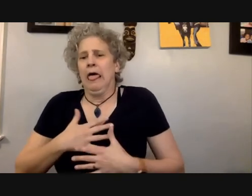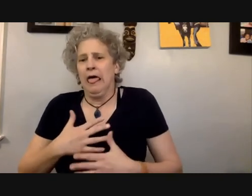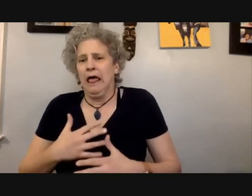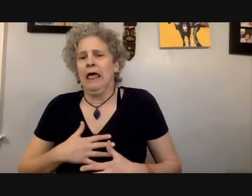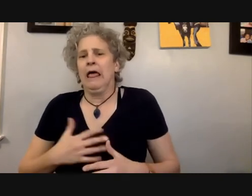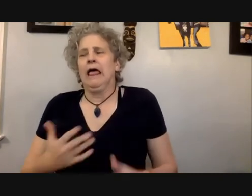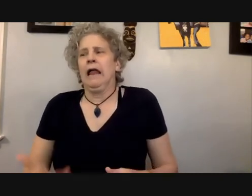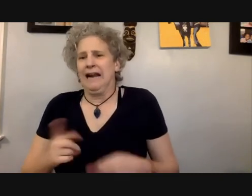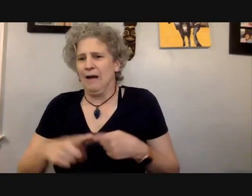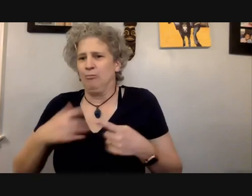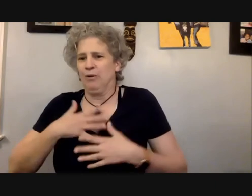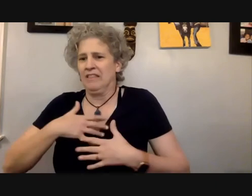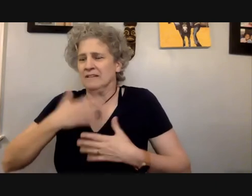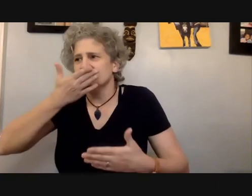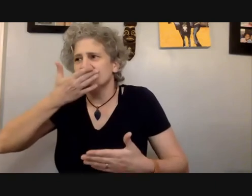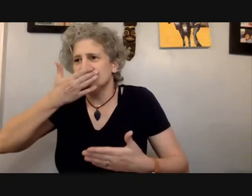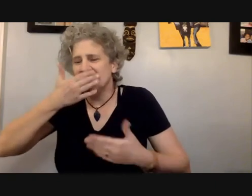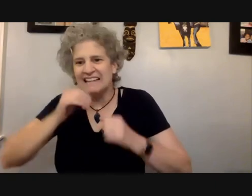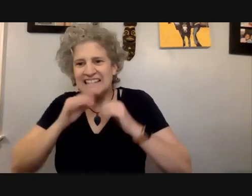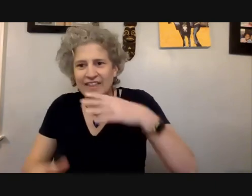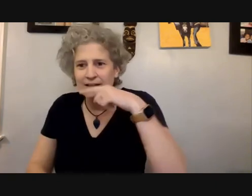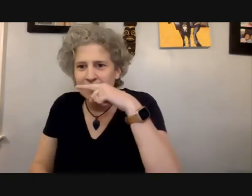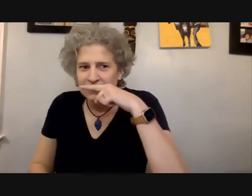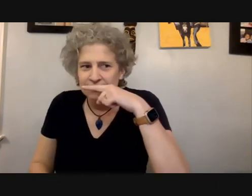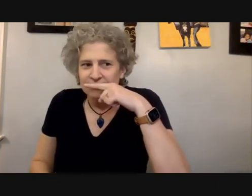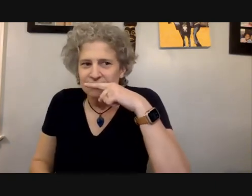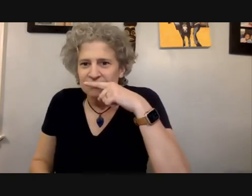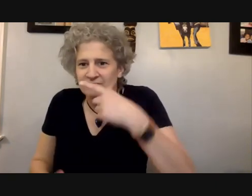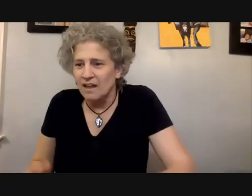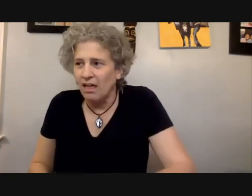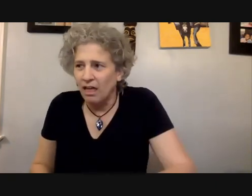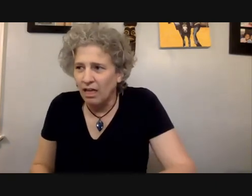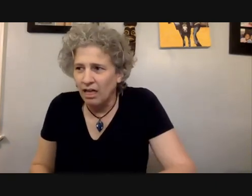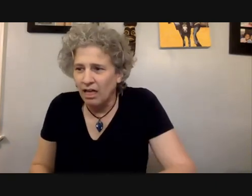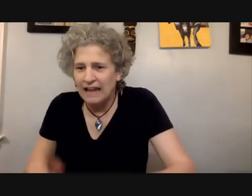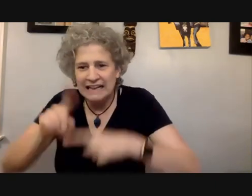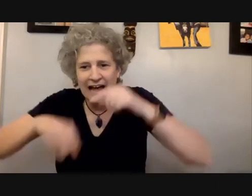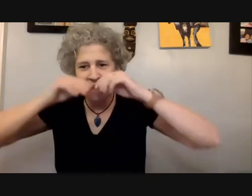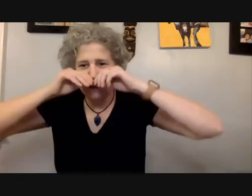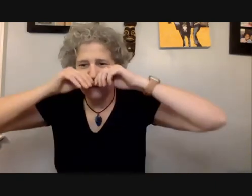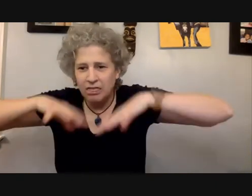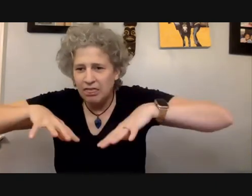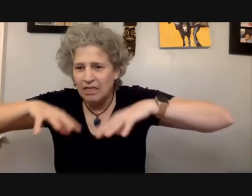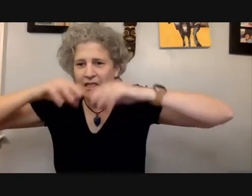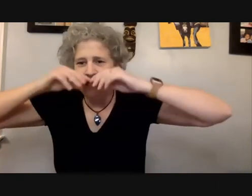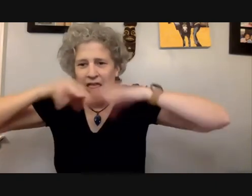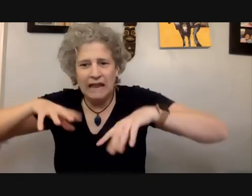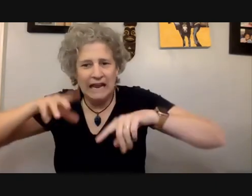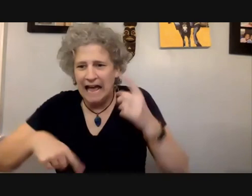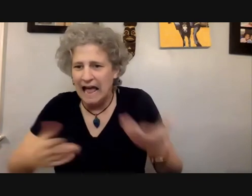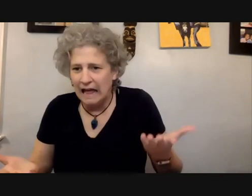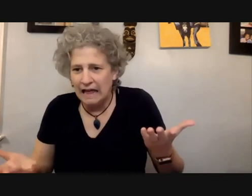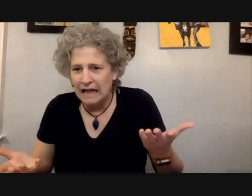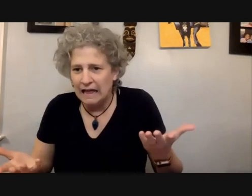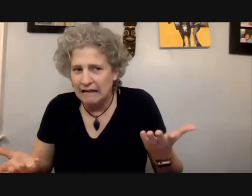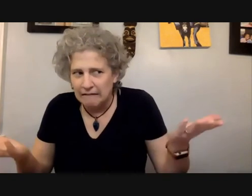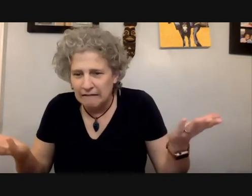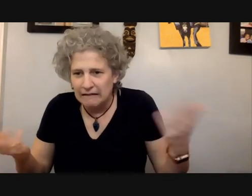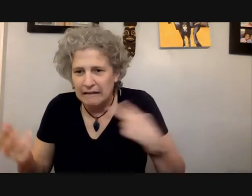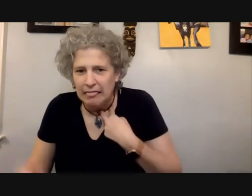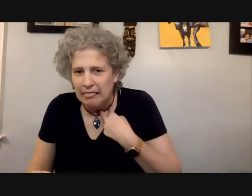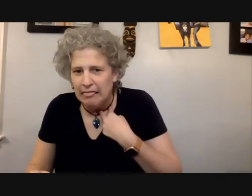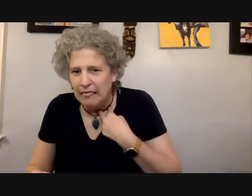Now, congestion or having trouble breathing. Okay. not being able to breathe out of your